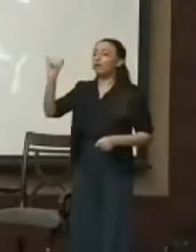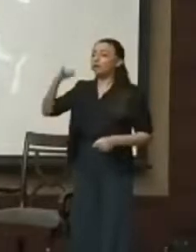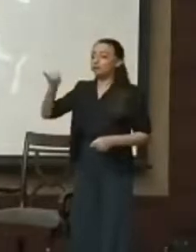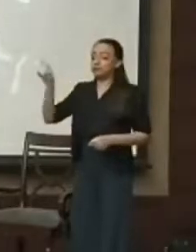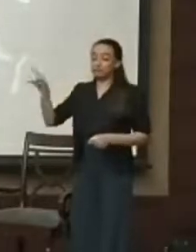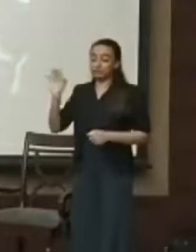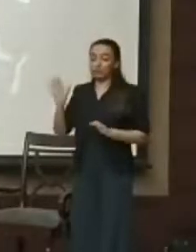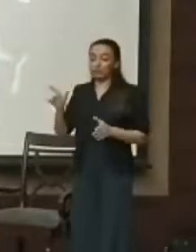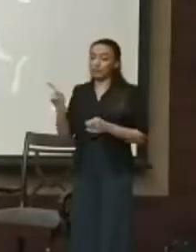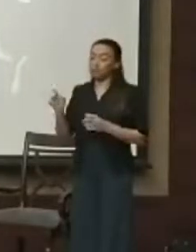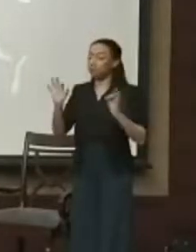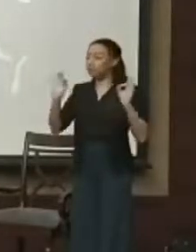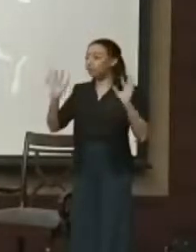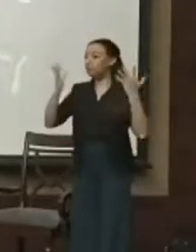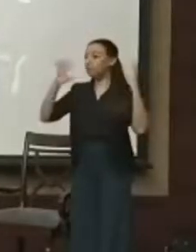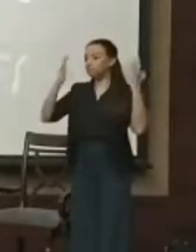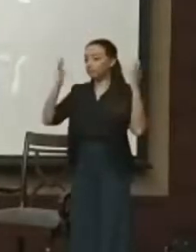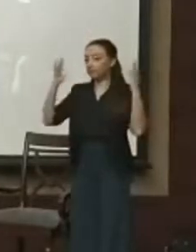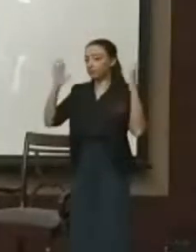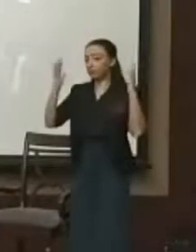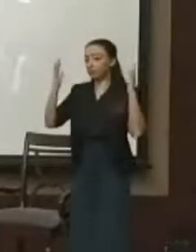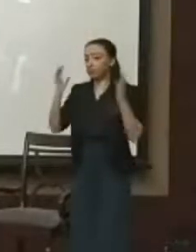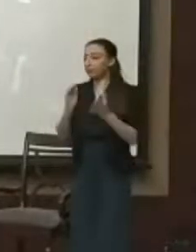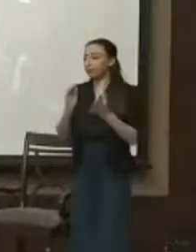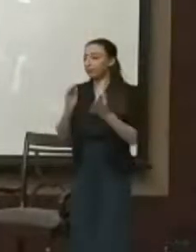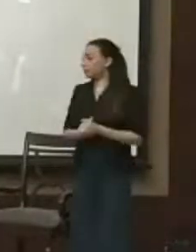round of applause for George Abraham.